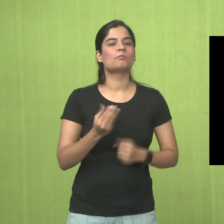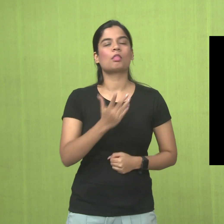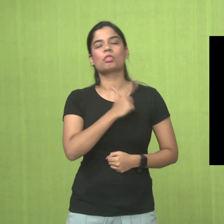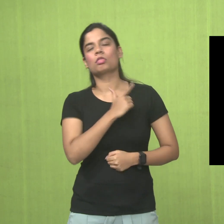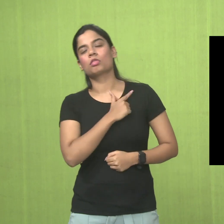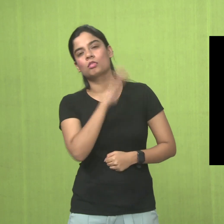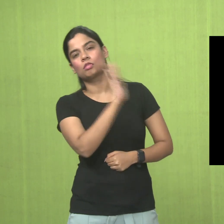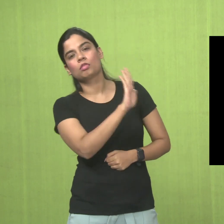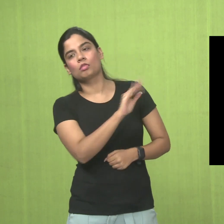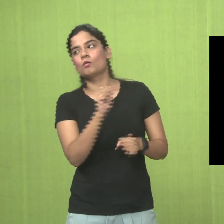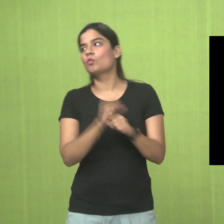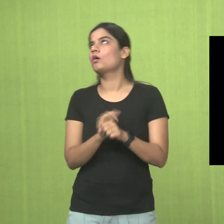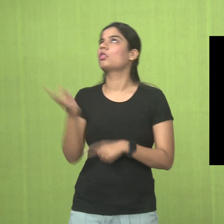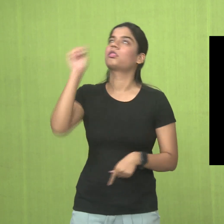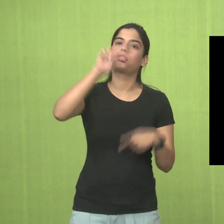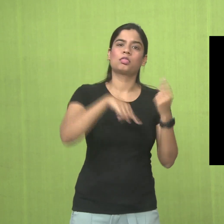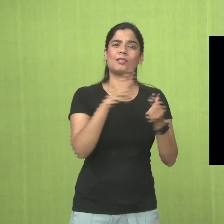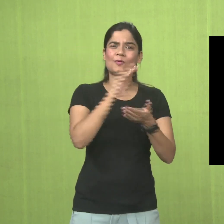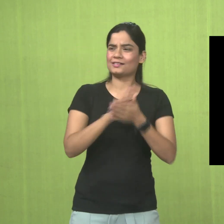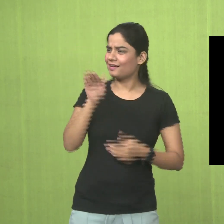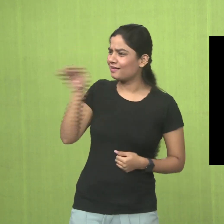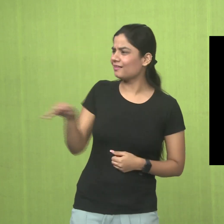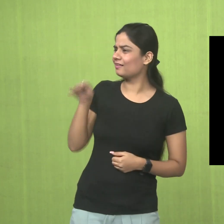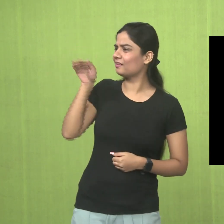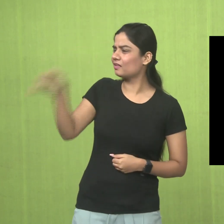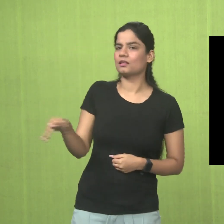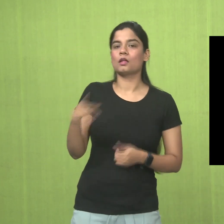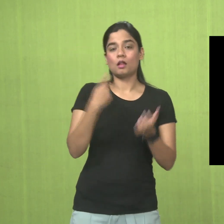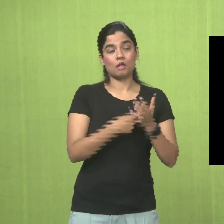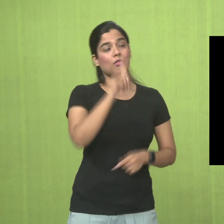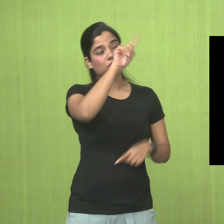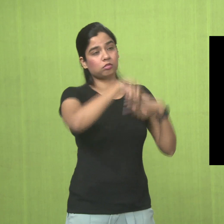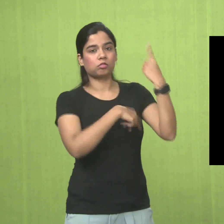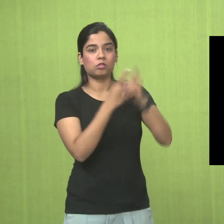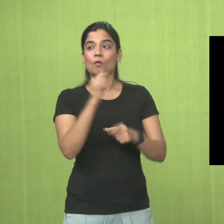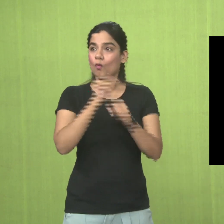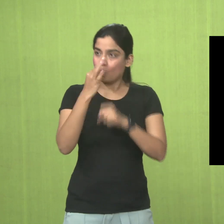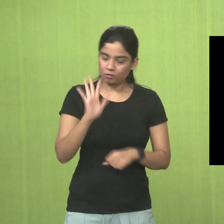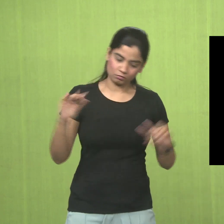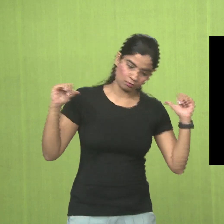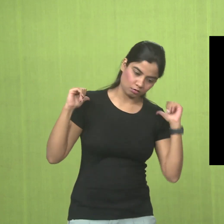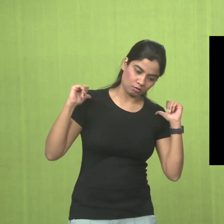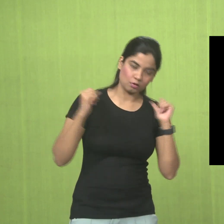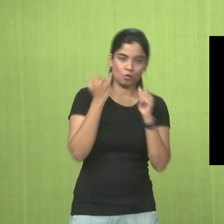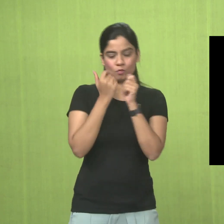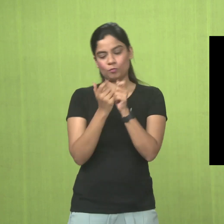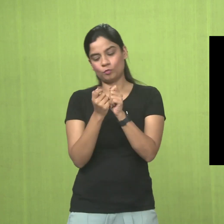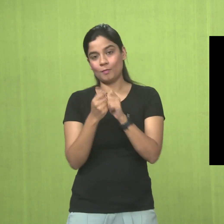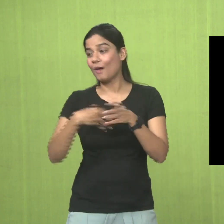manner. He was lazy, he was slackening, and he was not doing his work well. Hari Om would often tell him